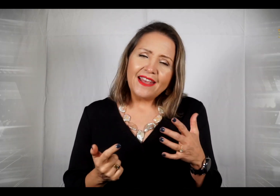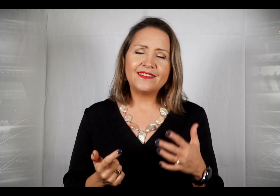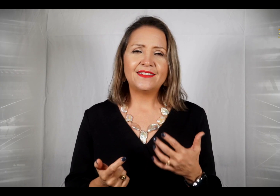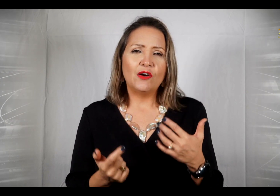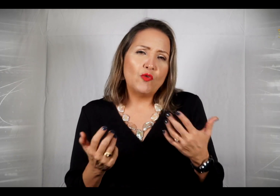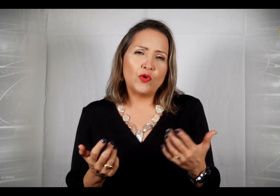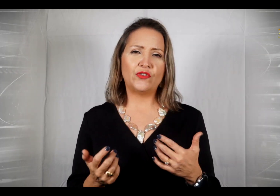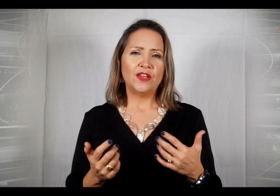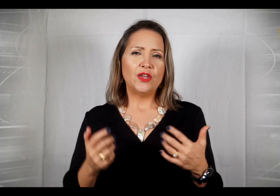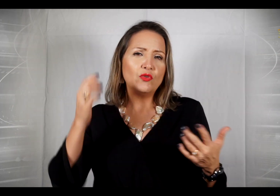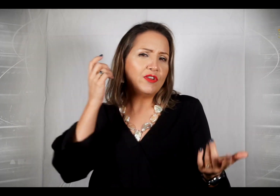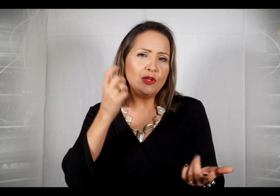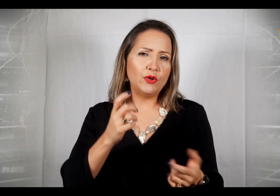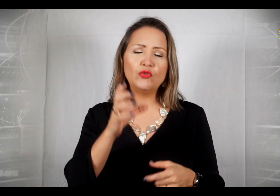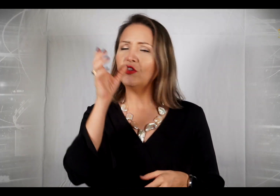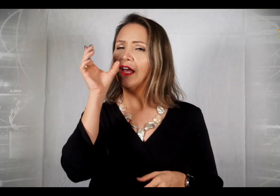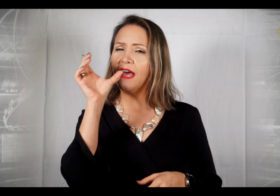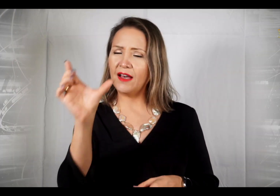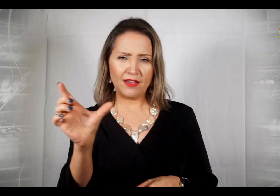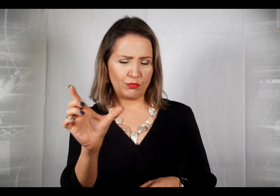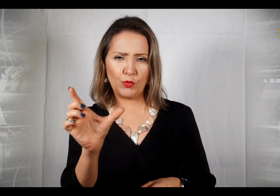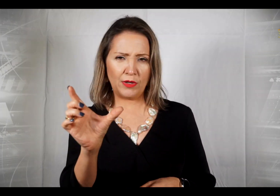yes, of course, you still use a spoolie,